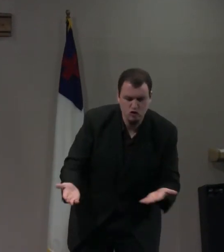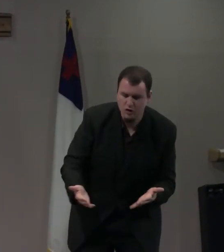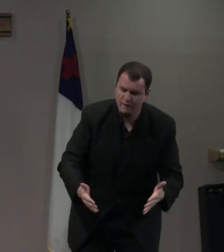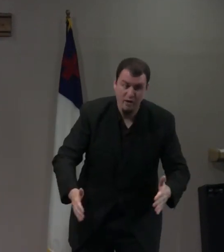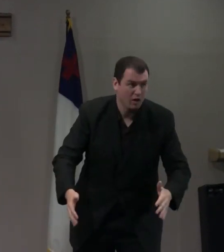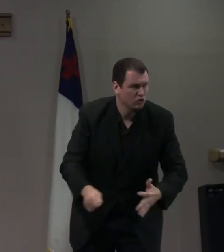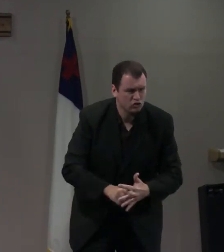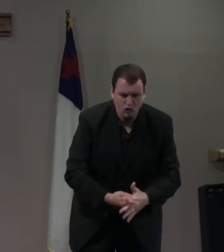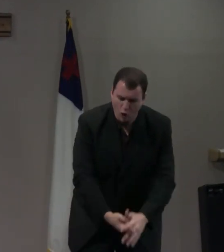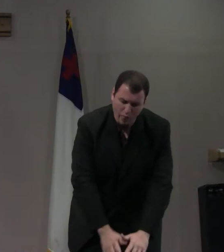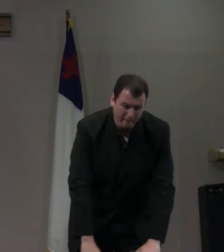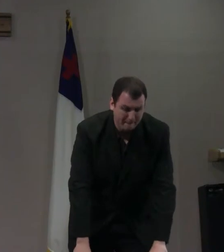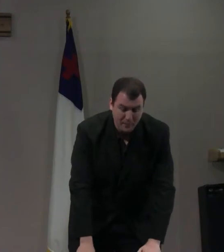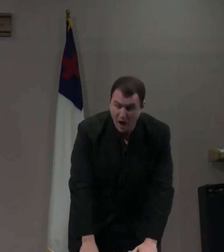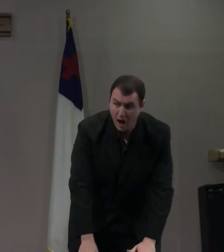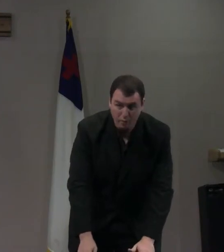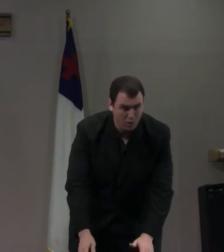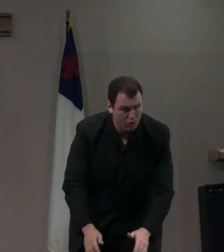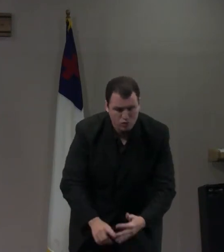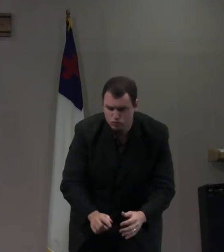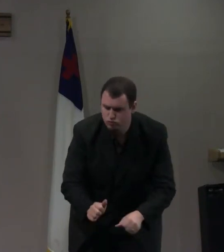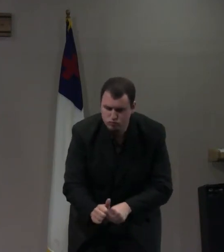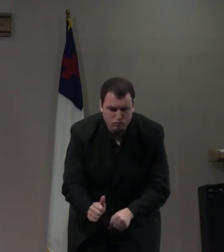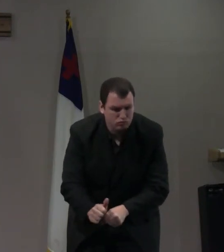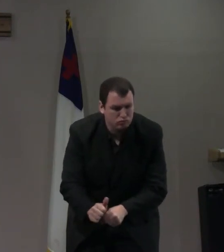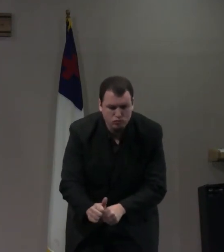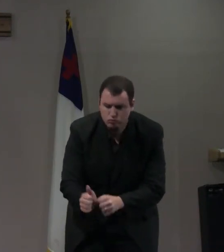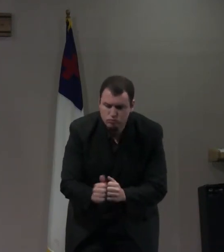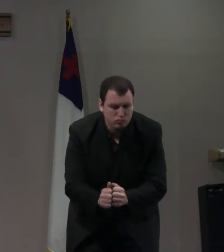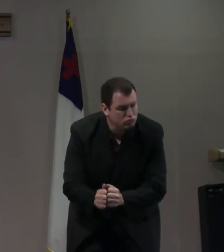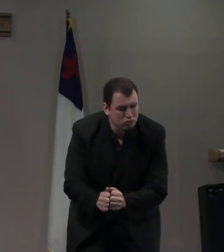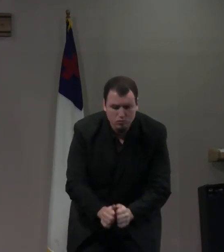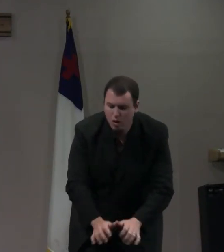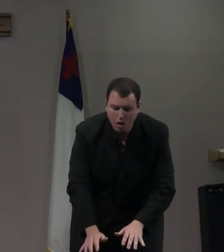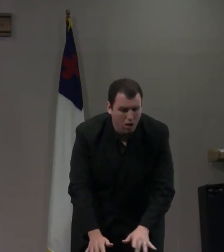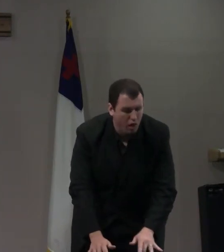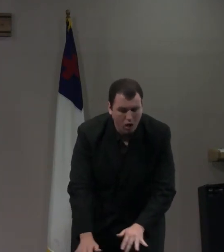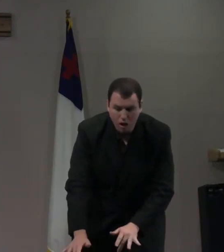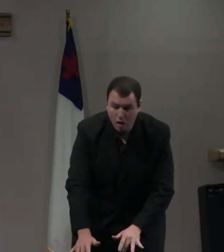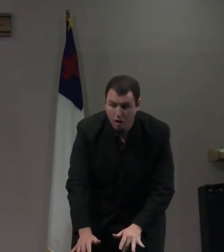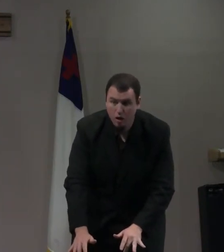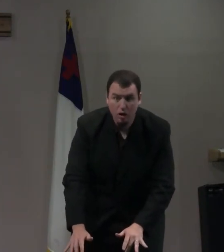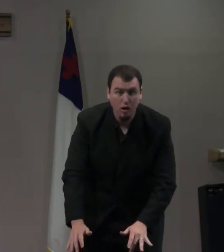you need to start low. Start as a servant.